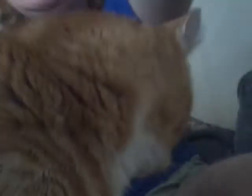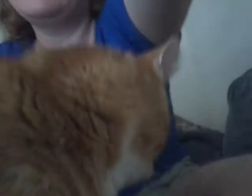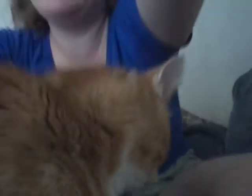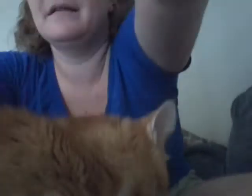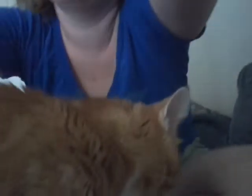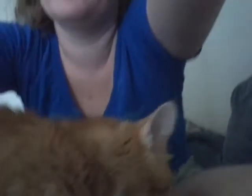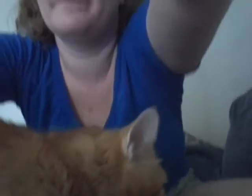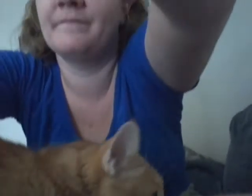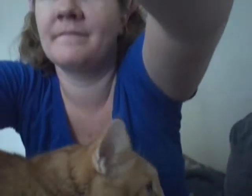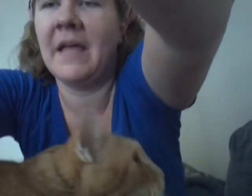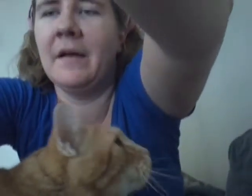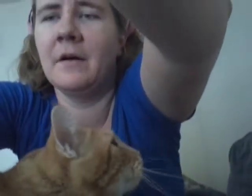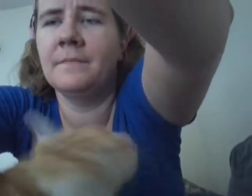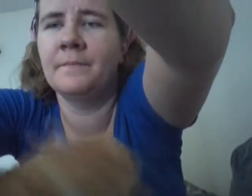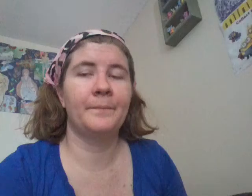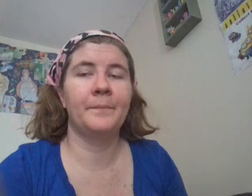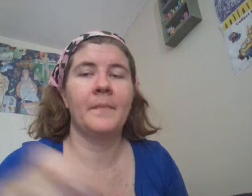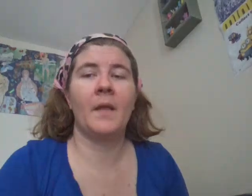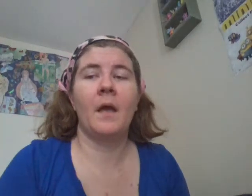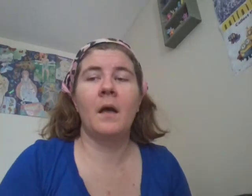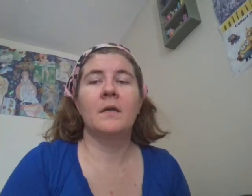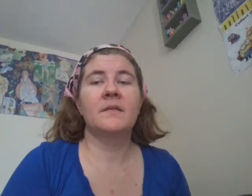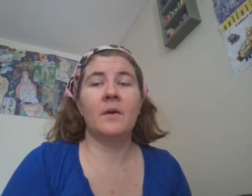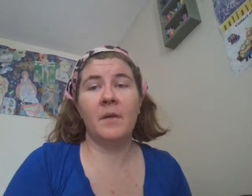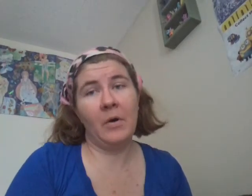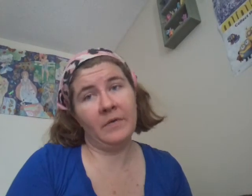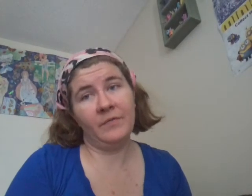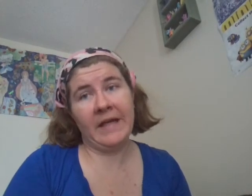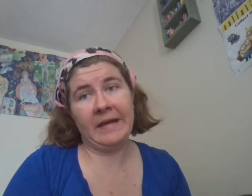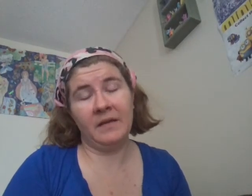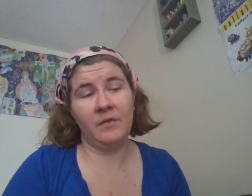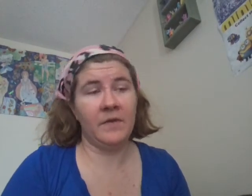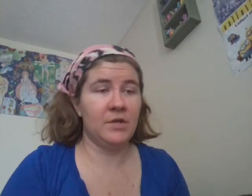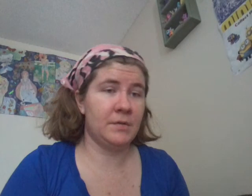it, cat. Hang on. Sorry, pause for cat intervention.